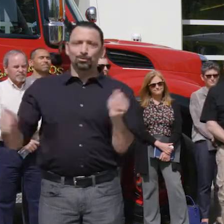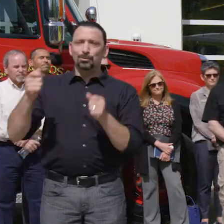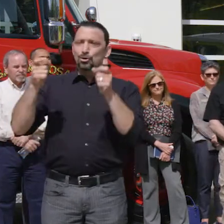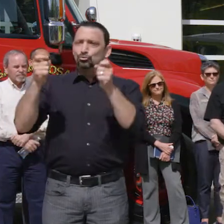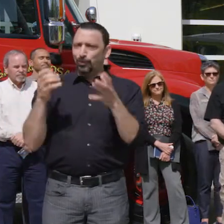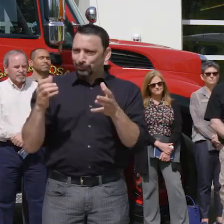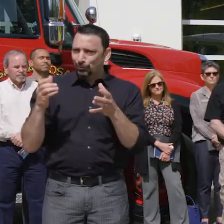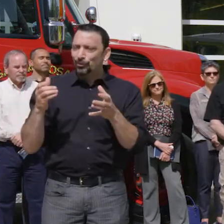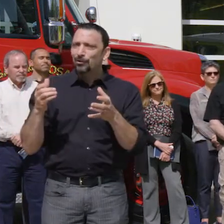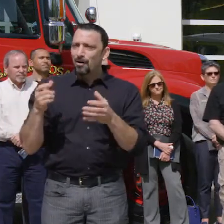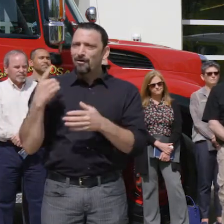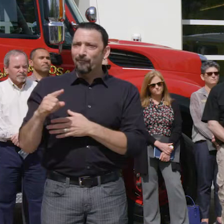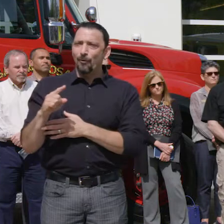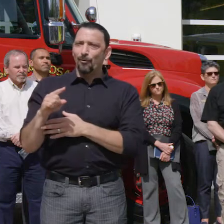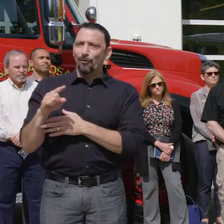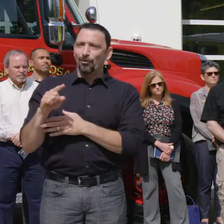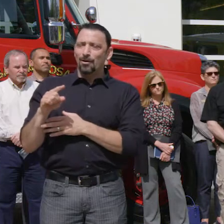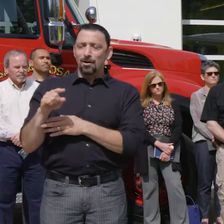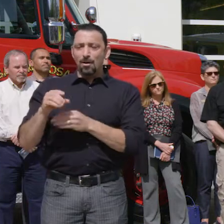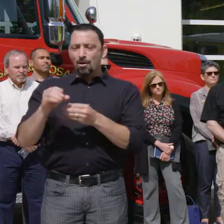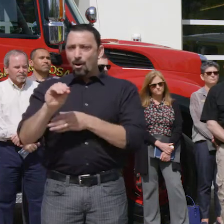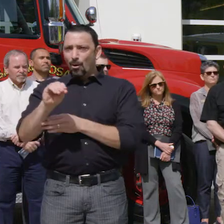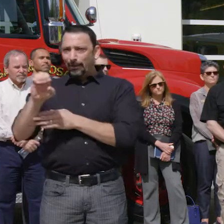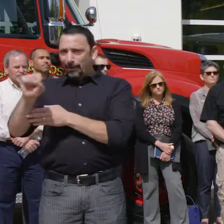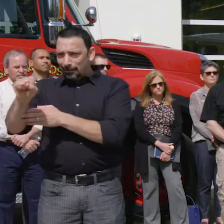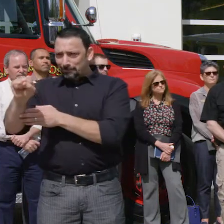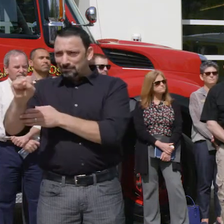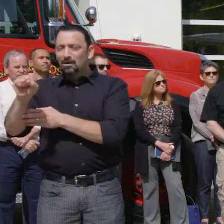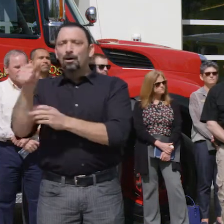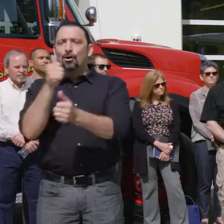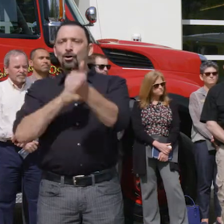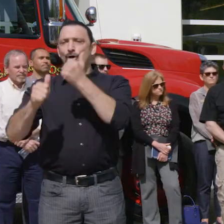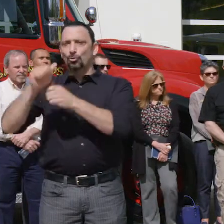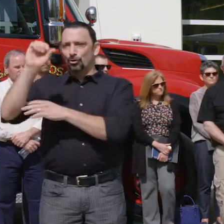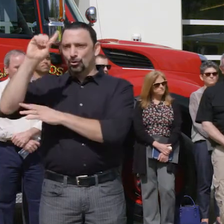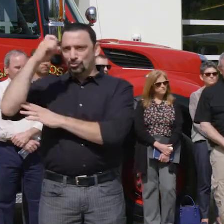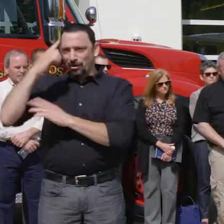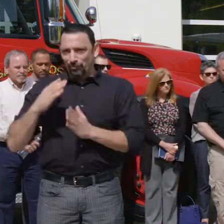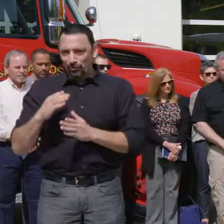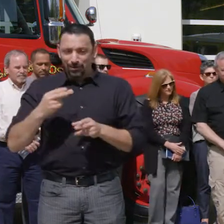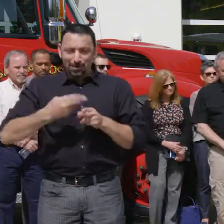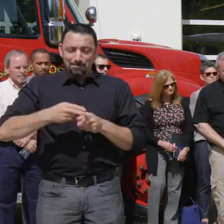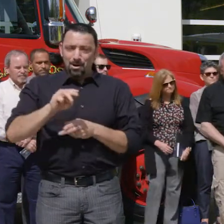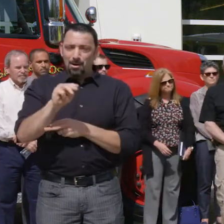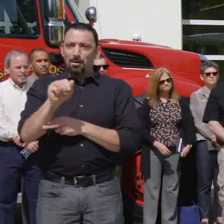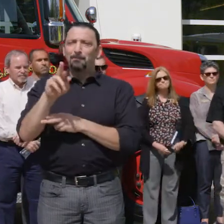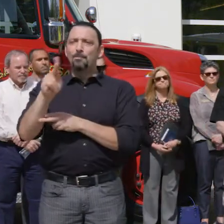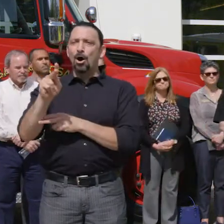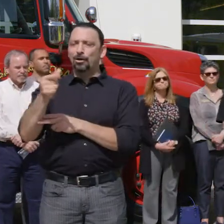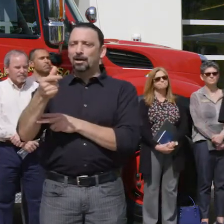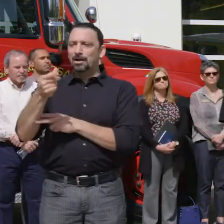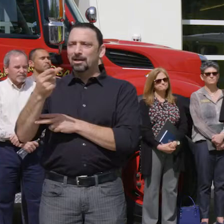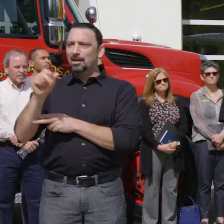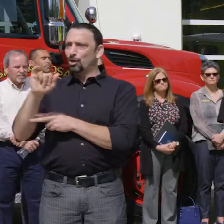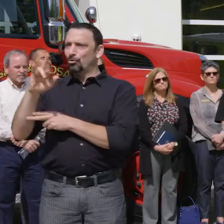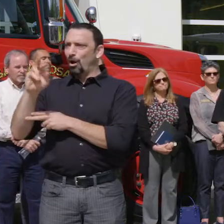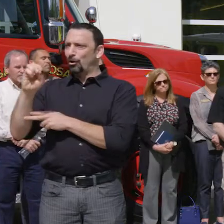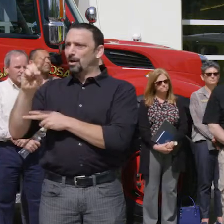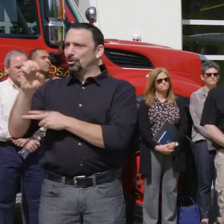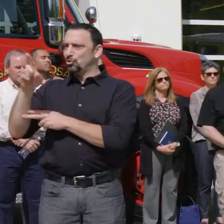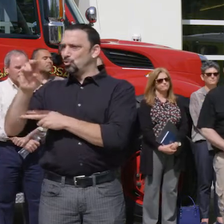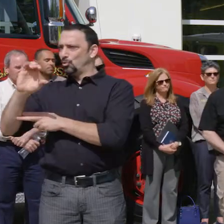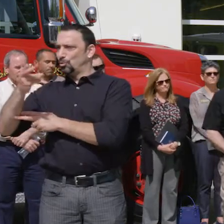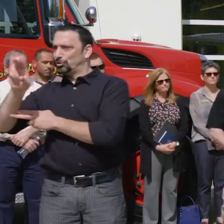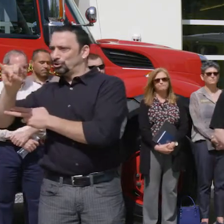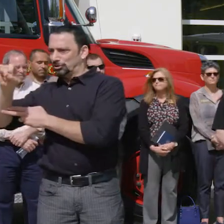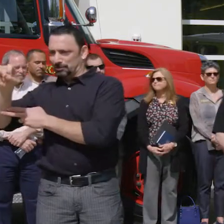the Operations of Emergency Services for the Governor, Director Mark Ghirlanducci. And we can't thank him enough for all he's done.